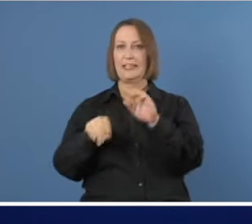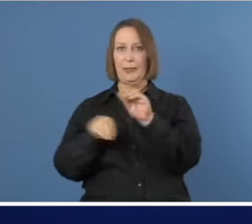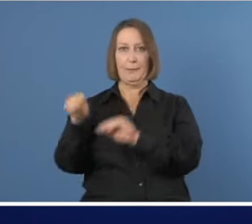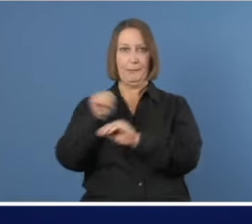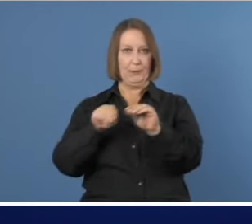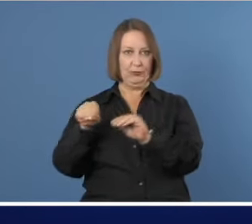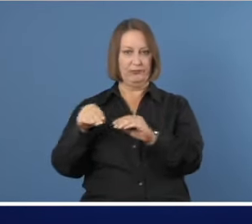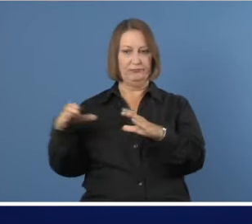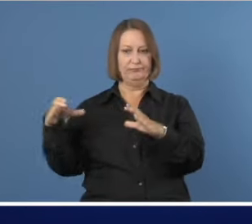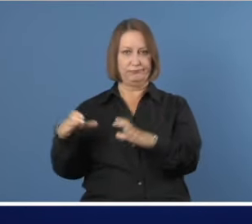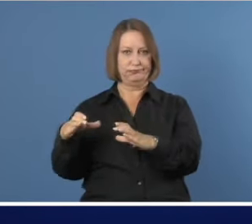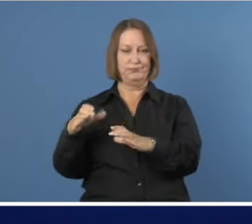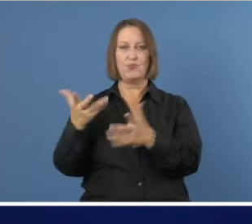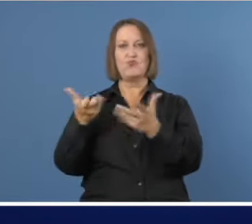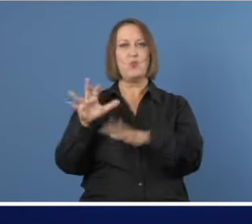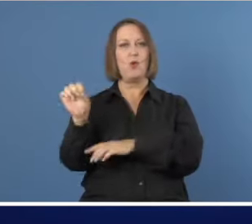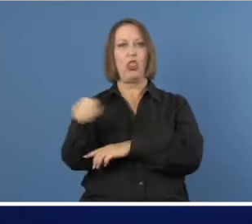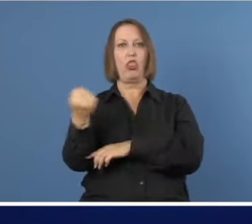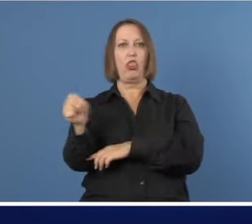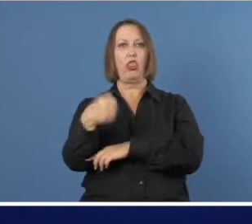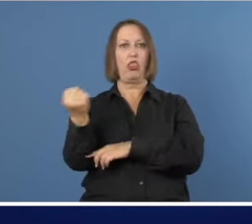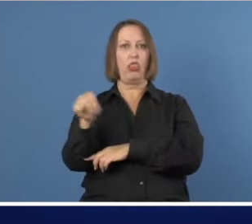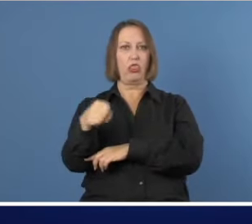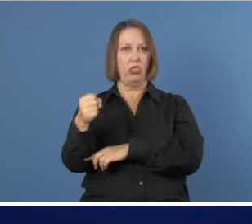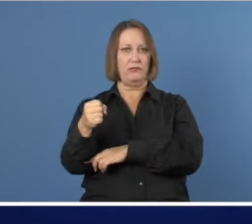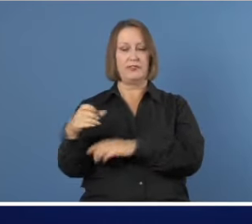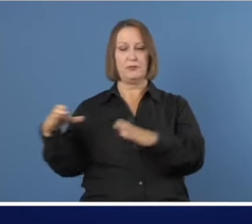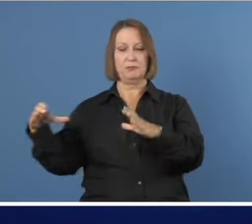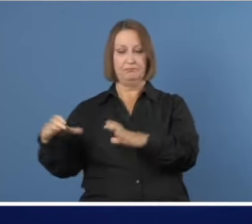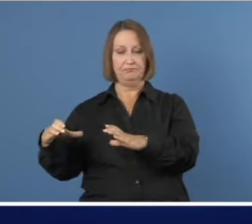then call for help immediately.